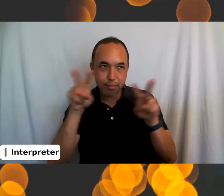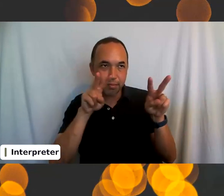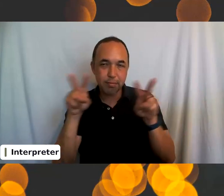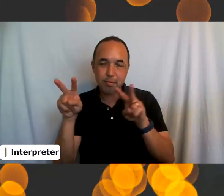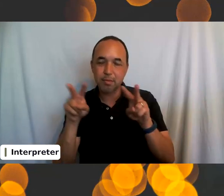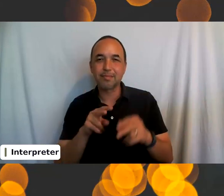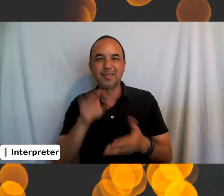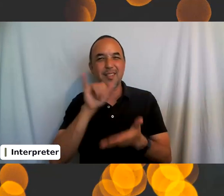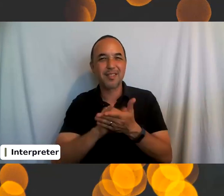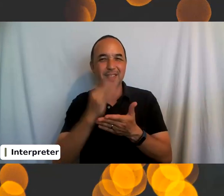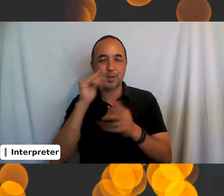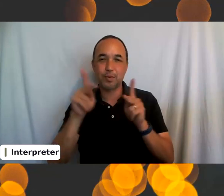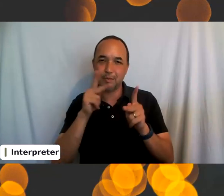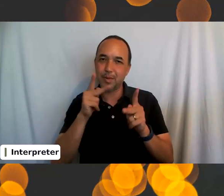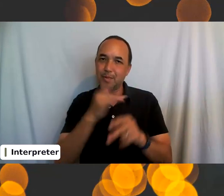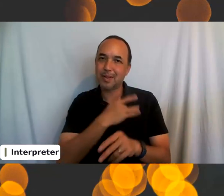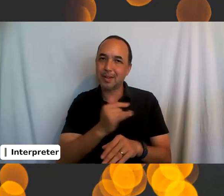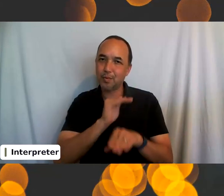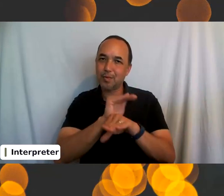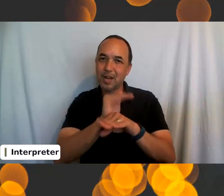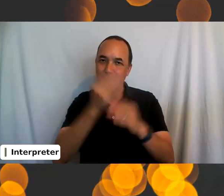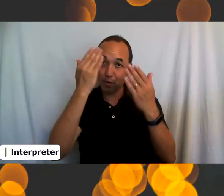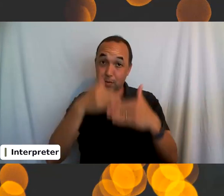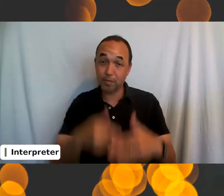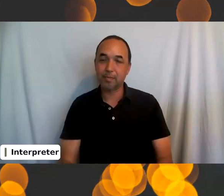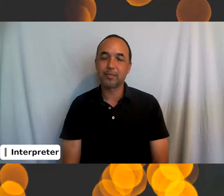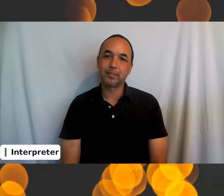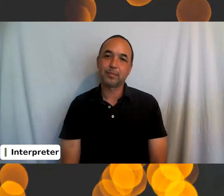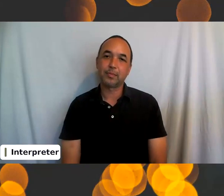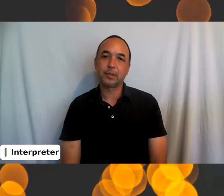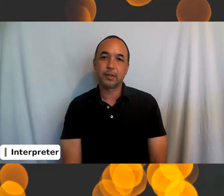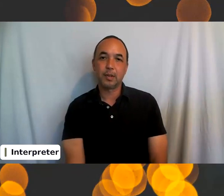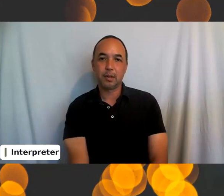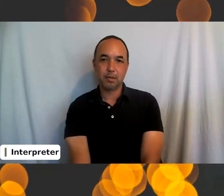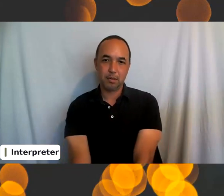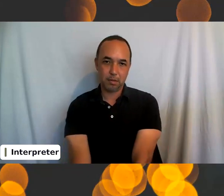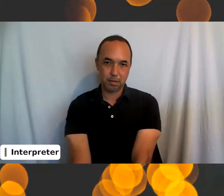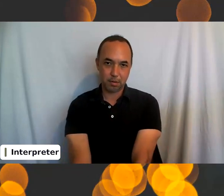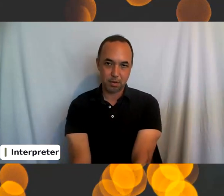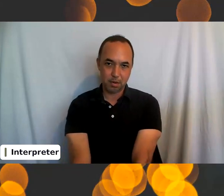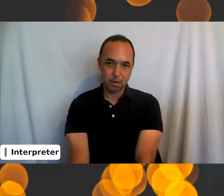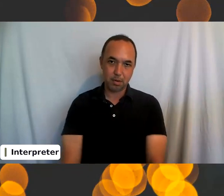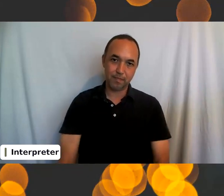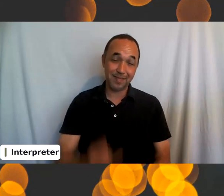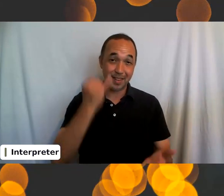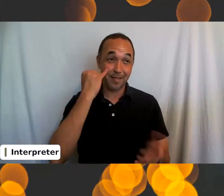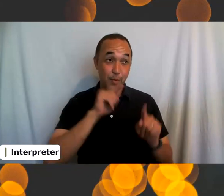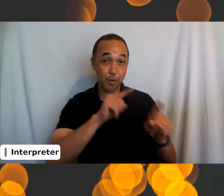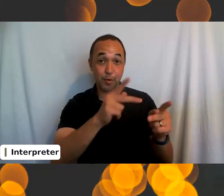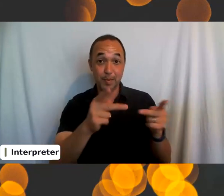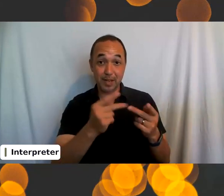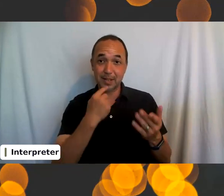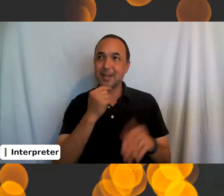dark. And obviously, if you're going to a location and they say, every day at 2 p.m., a lady in white walks down this